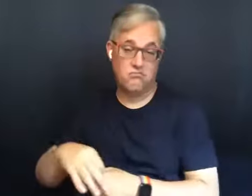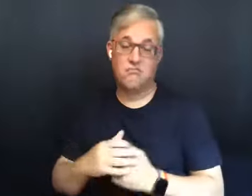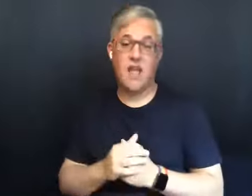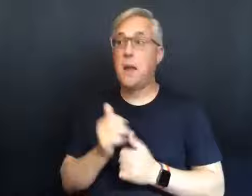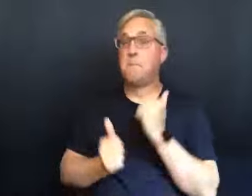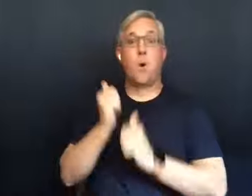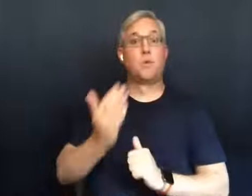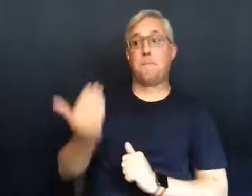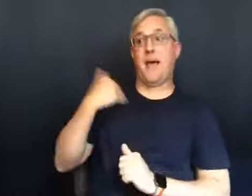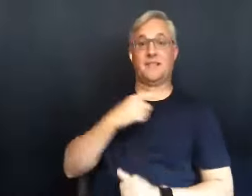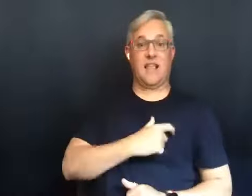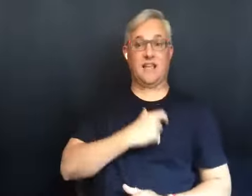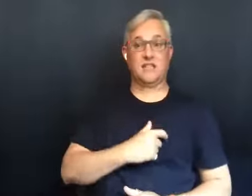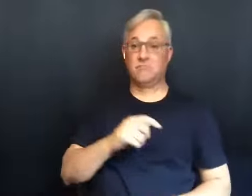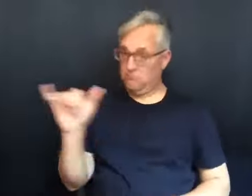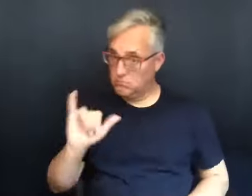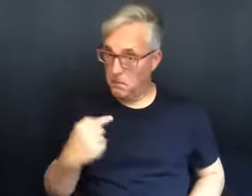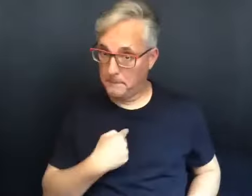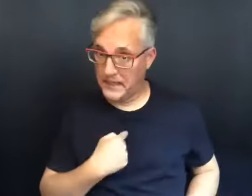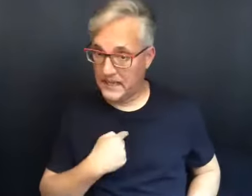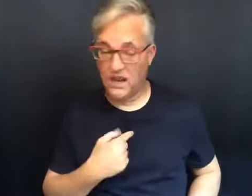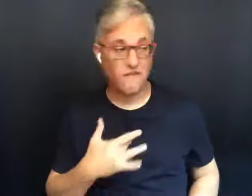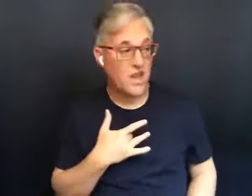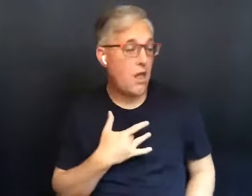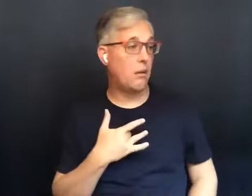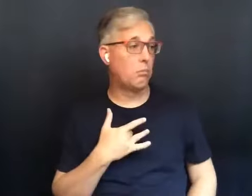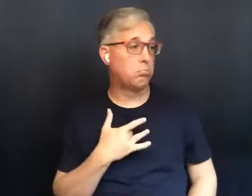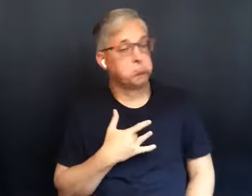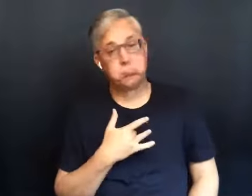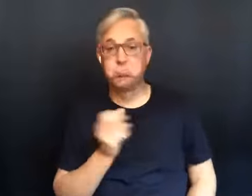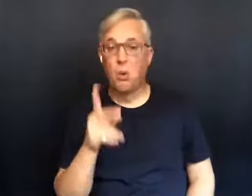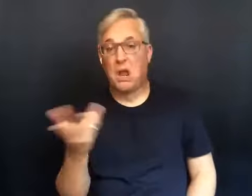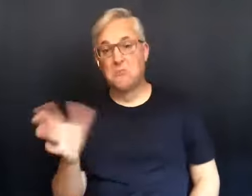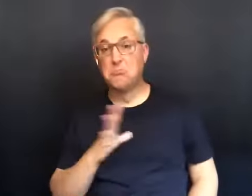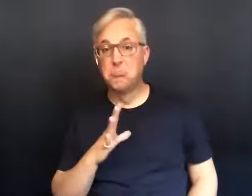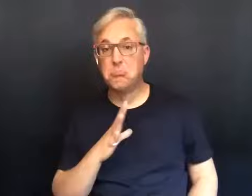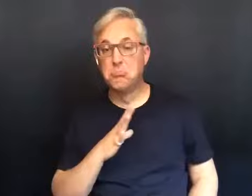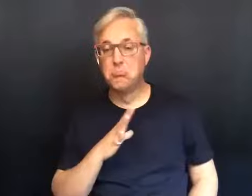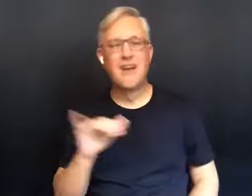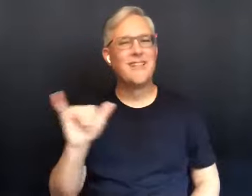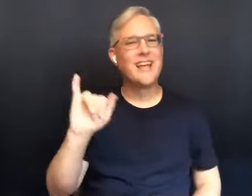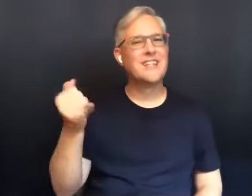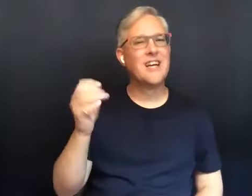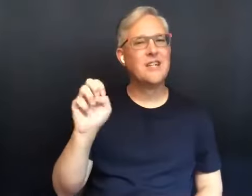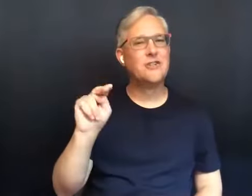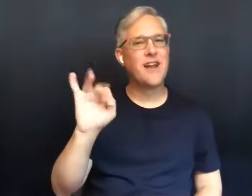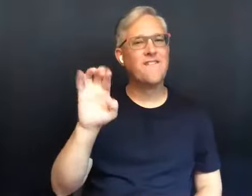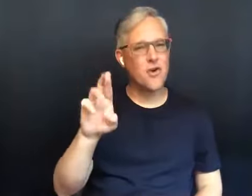in our area a voice or a vote at assemblies. And most delegates, past delegates, me included, are